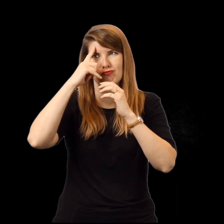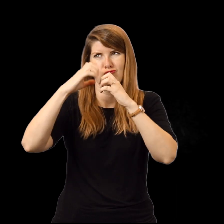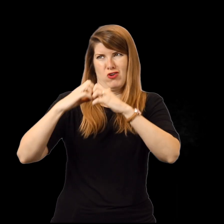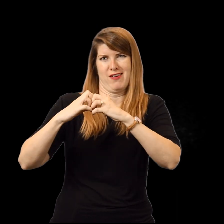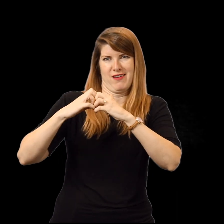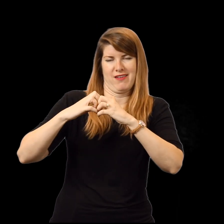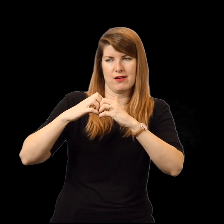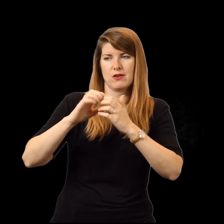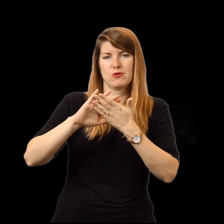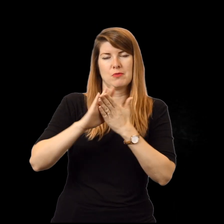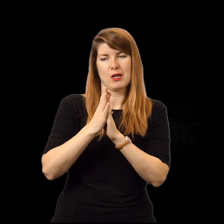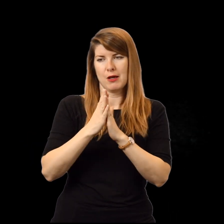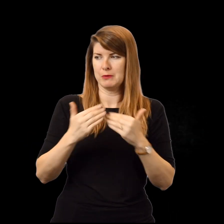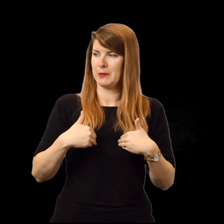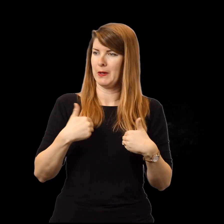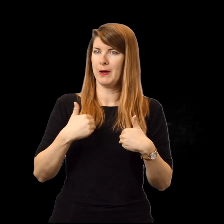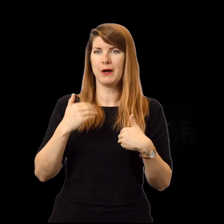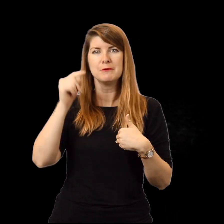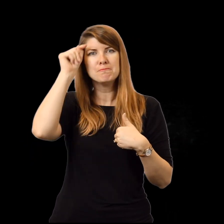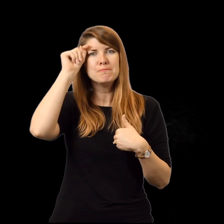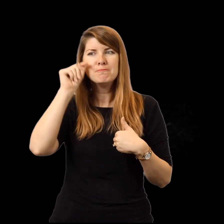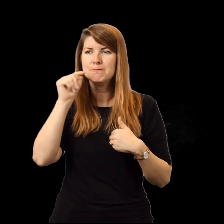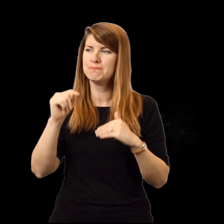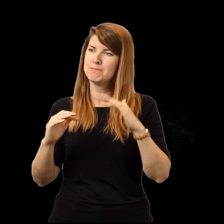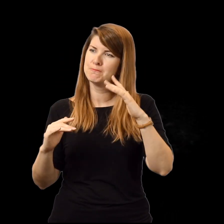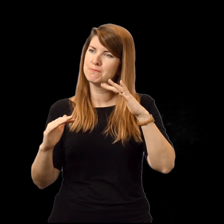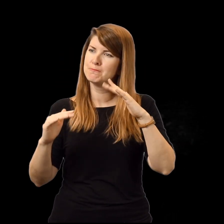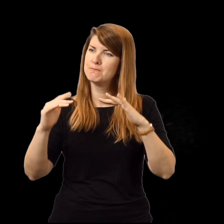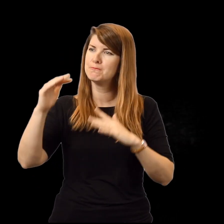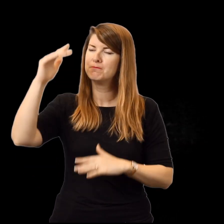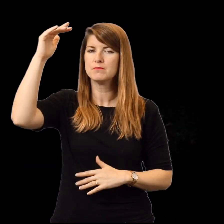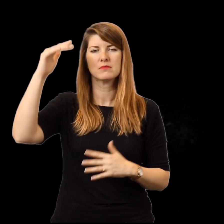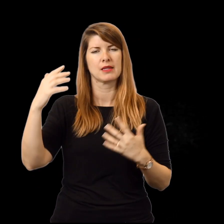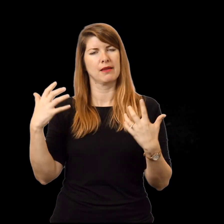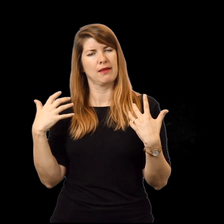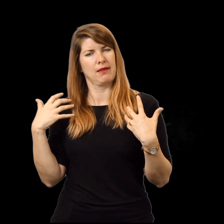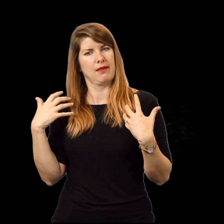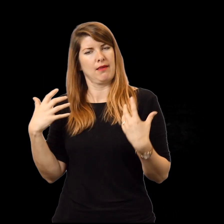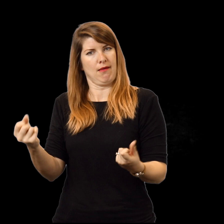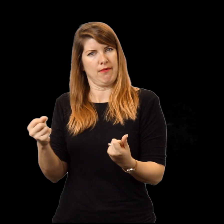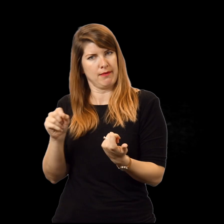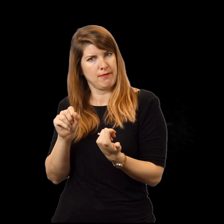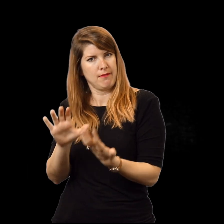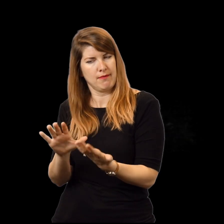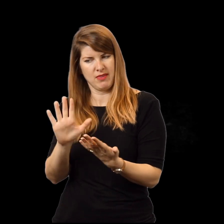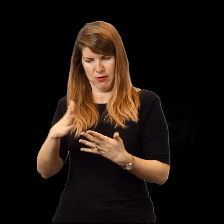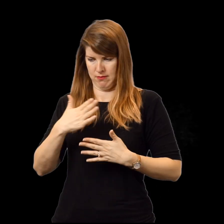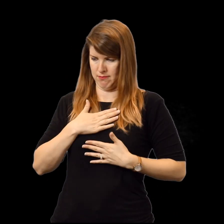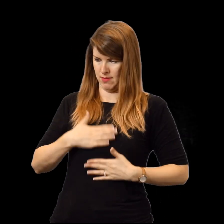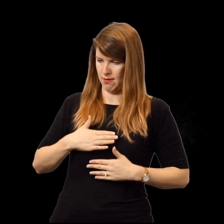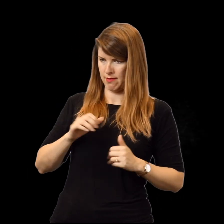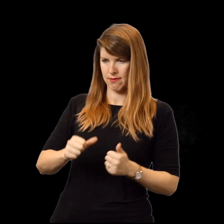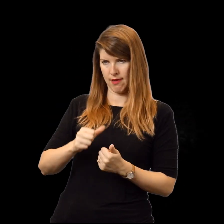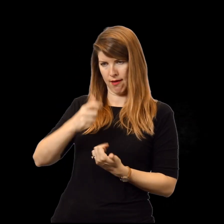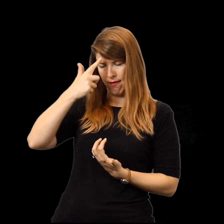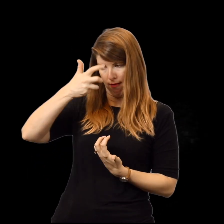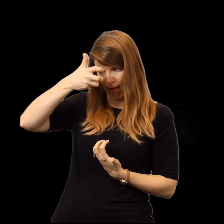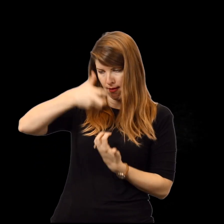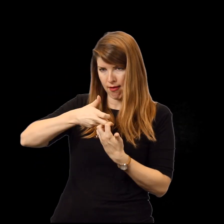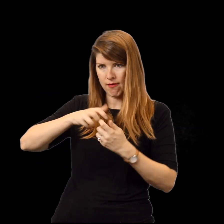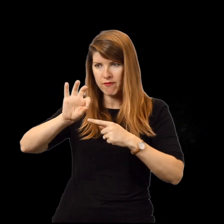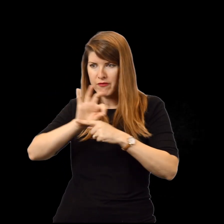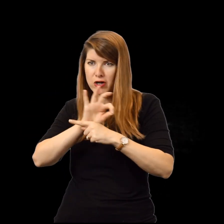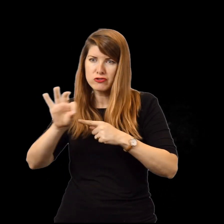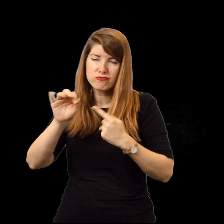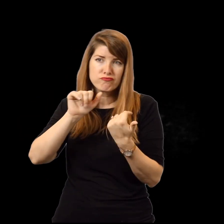infant, emerge into young adulthood in a very healthy way where their body